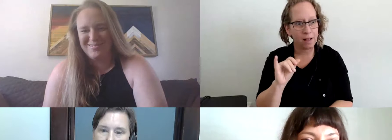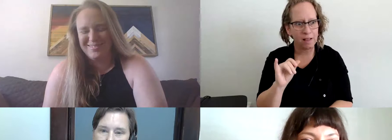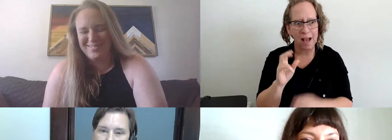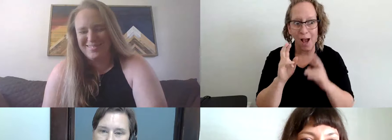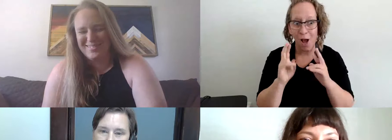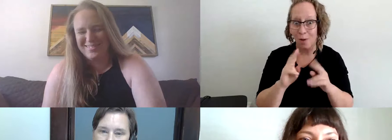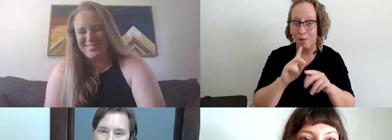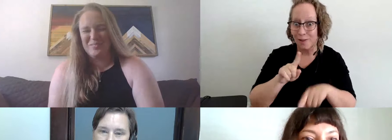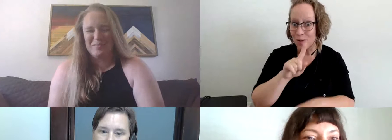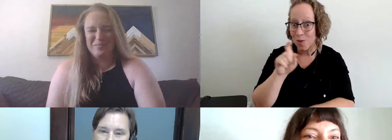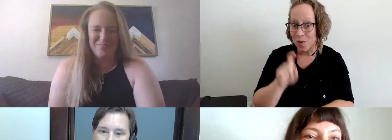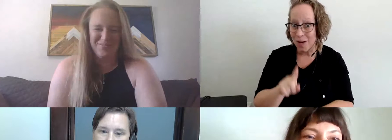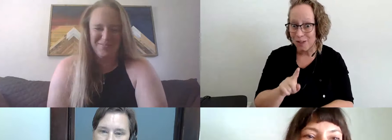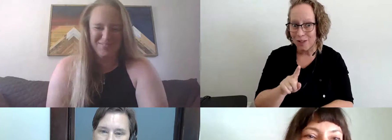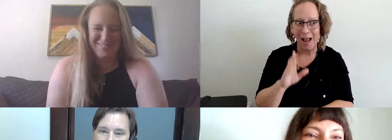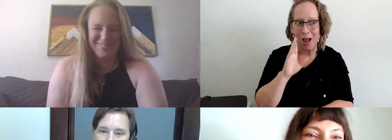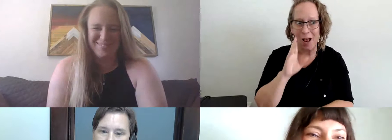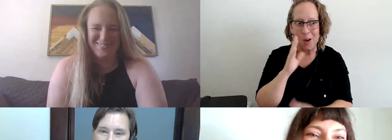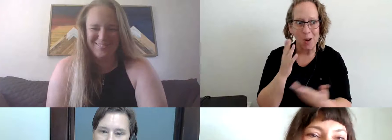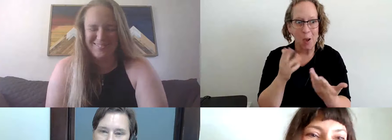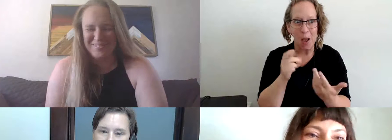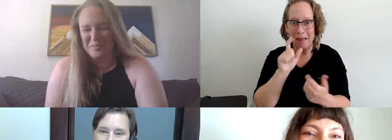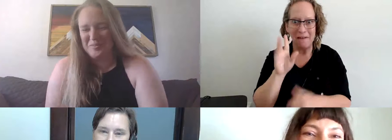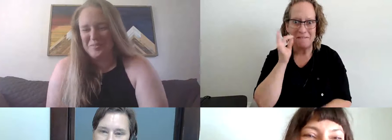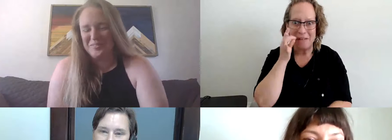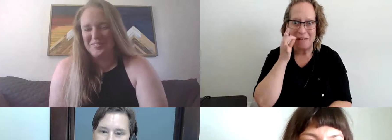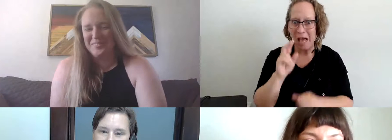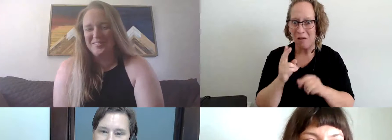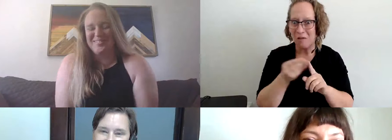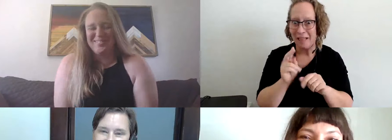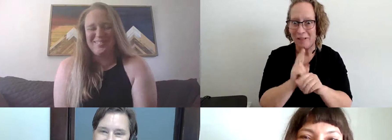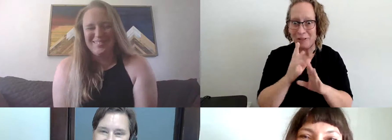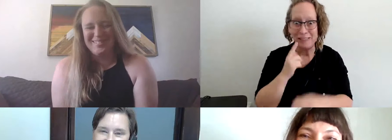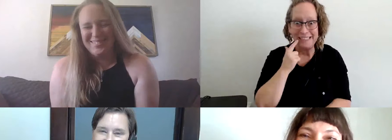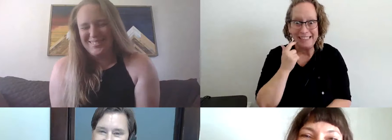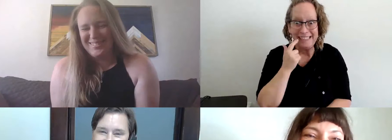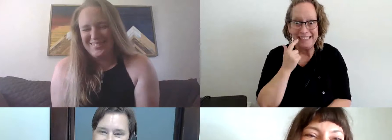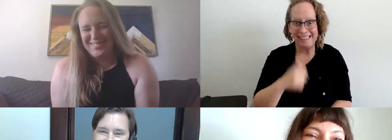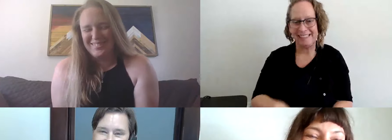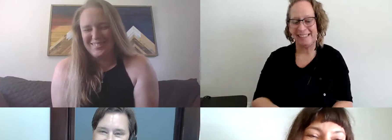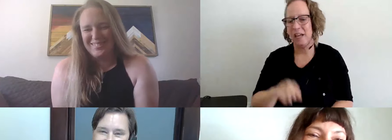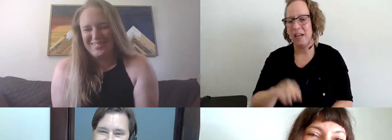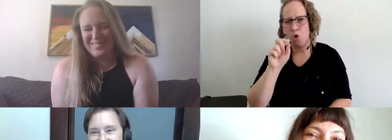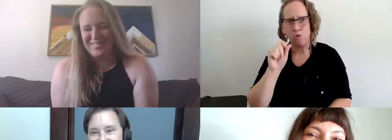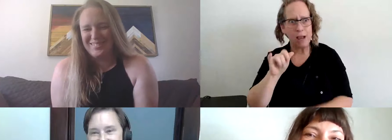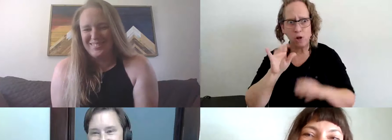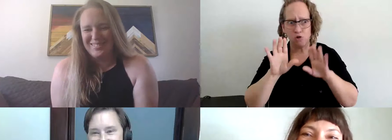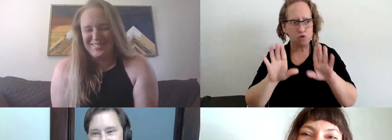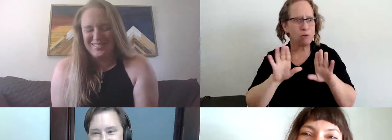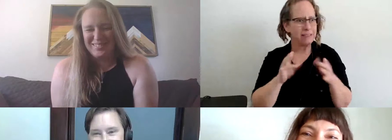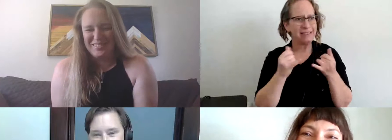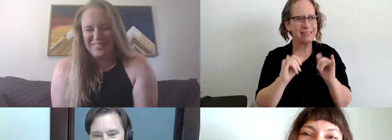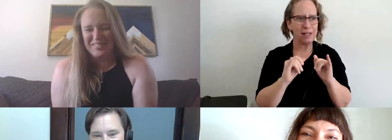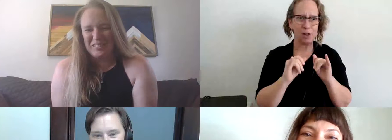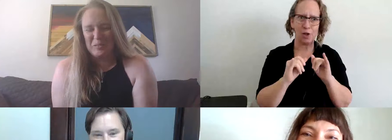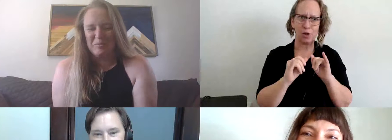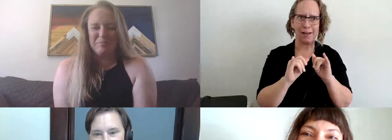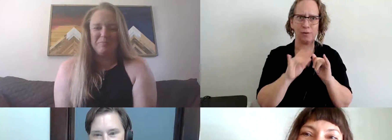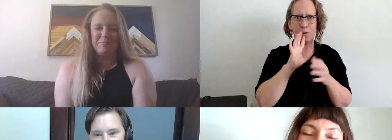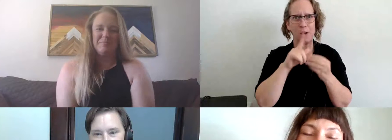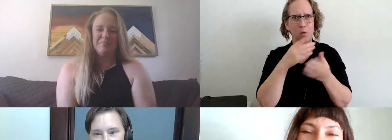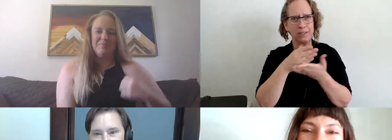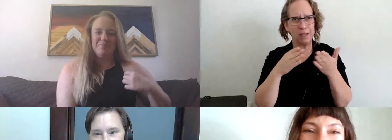that answered your questions a bit. I know I'm not a Fed Relay user, but. Oh, that's great to still identify some of the challenges